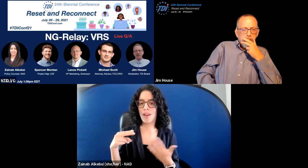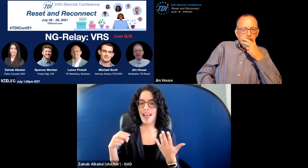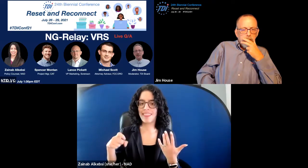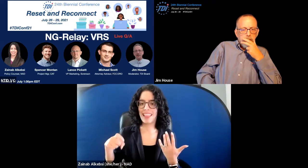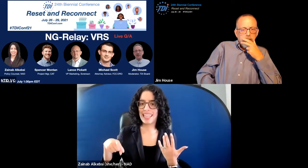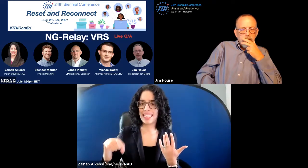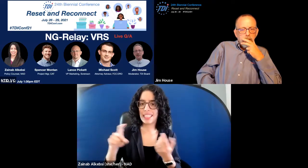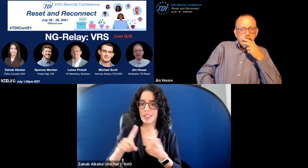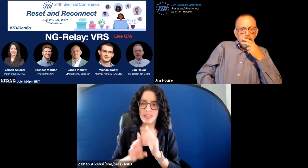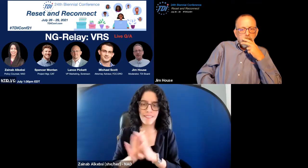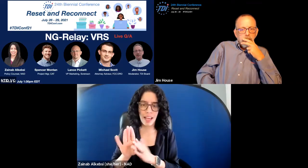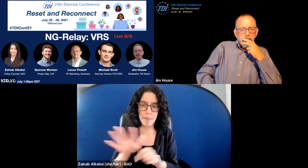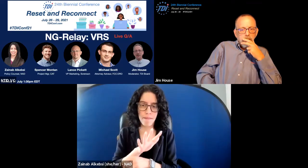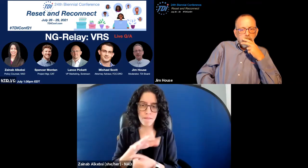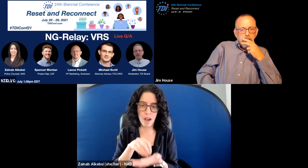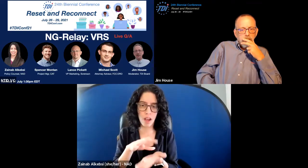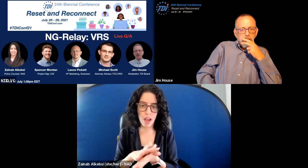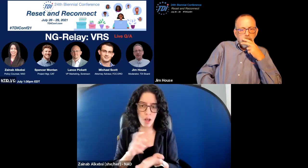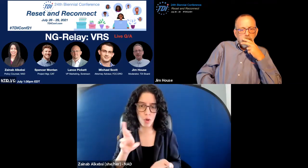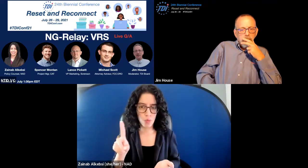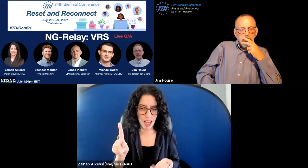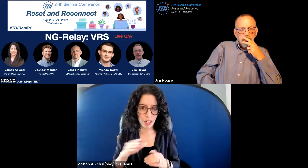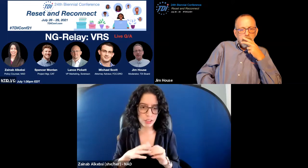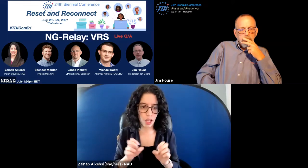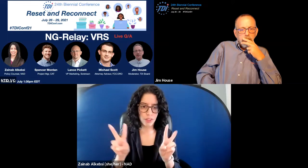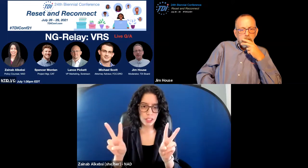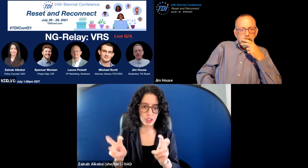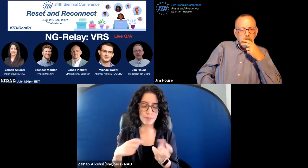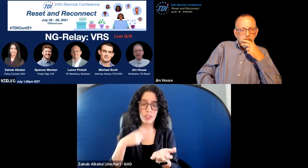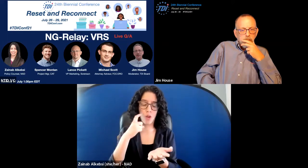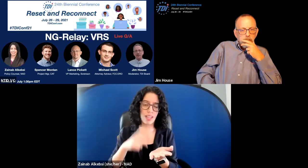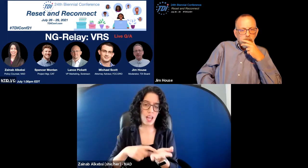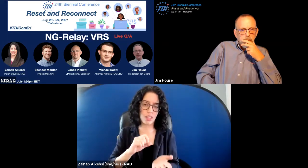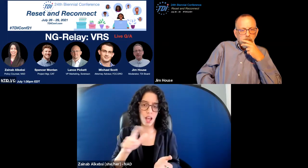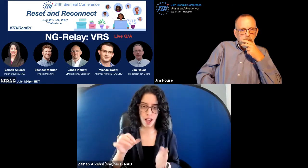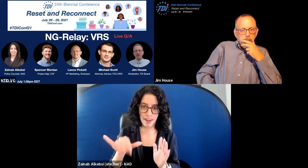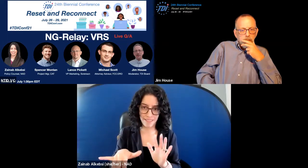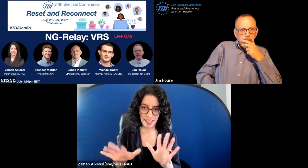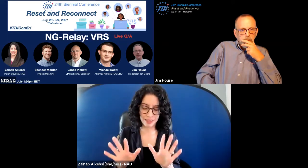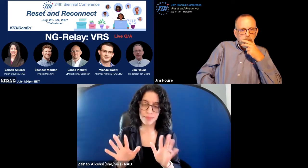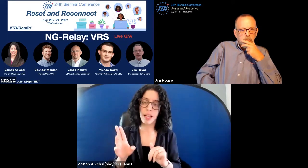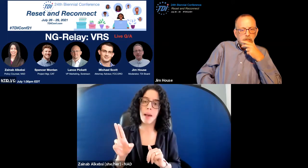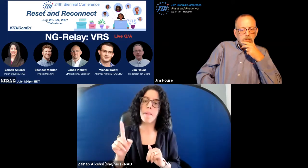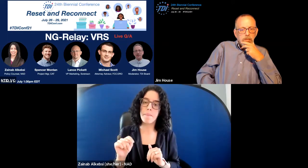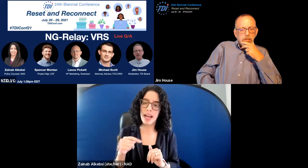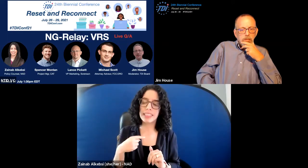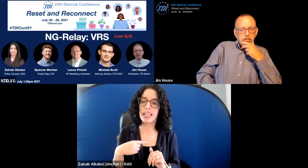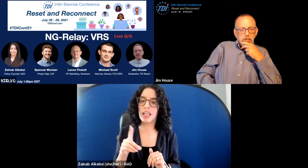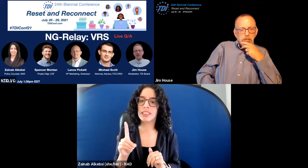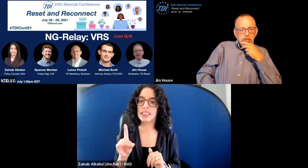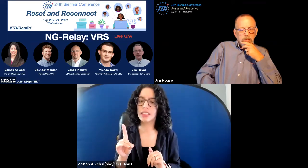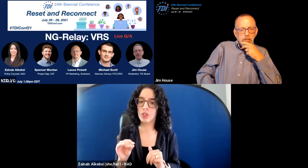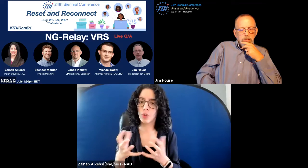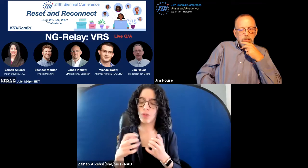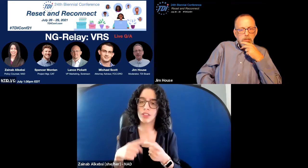be a bit slow, and the need to develop a full record, on the issue. I recognize all of